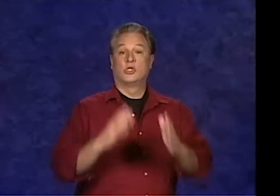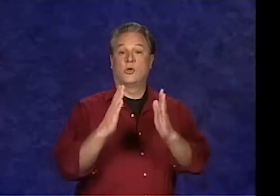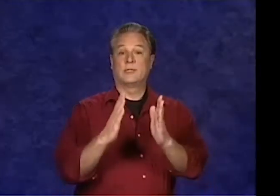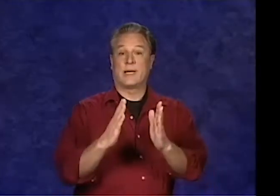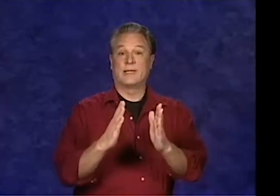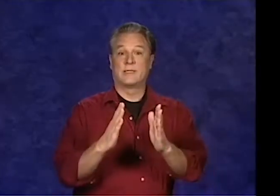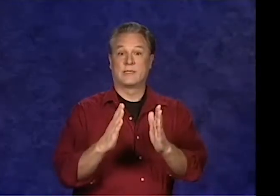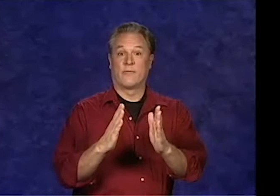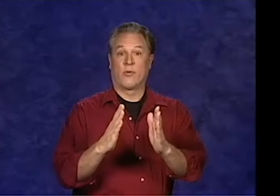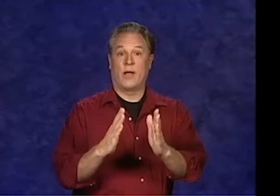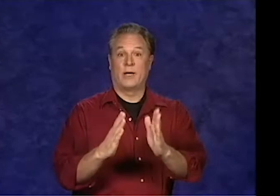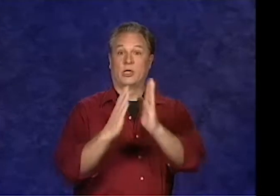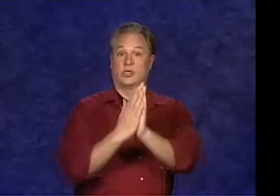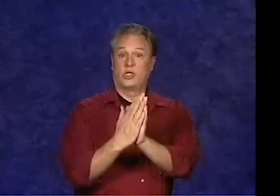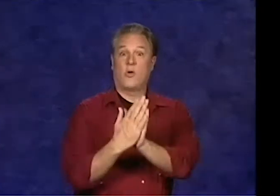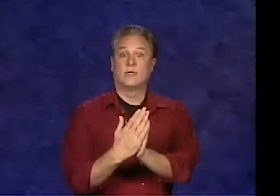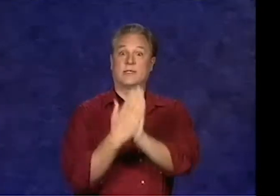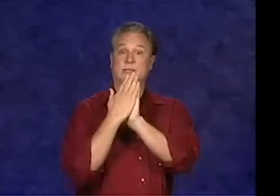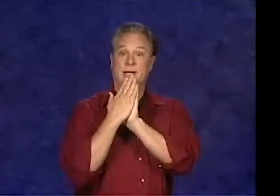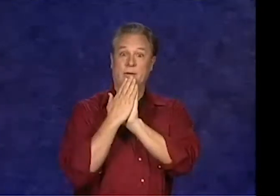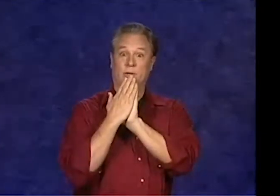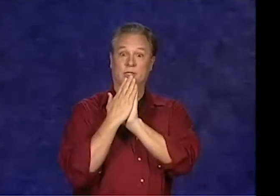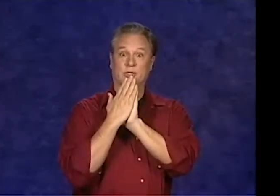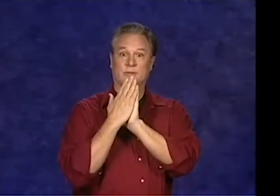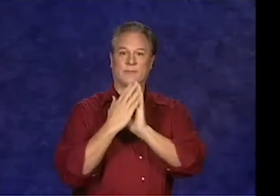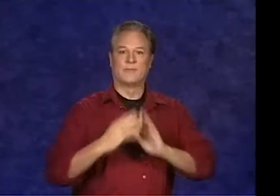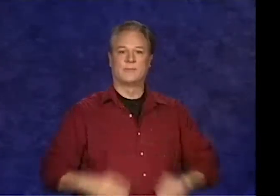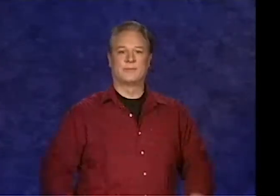Two slices of bread show us a sandwich.